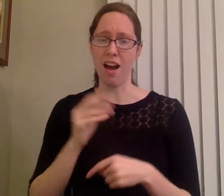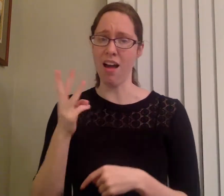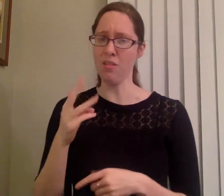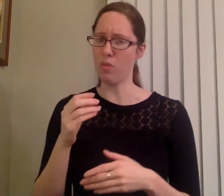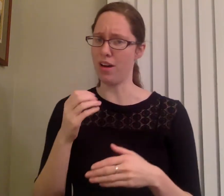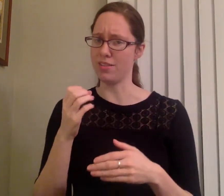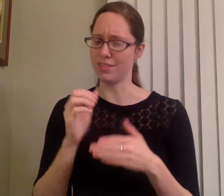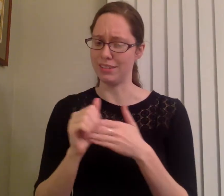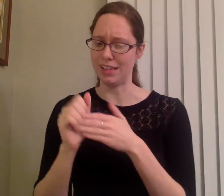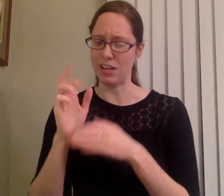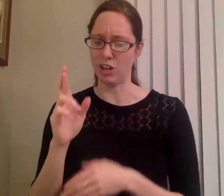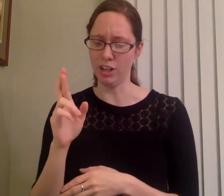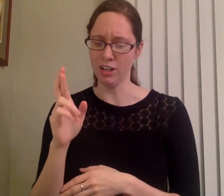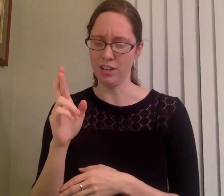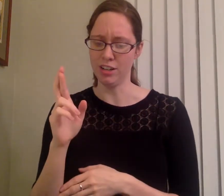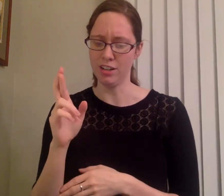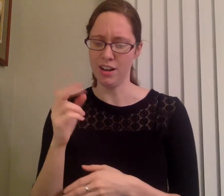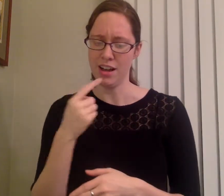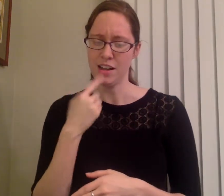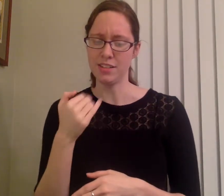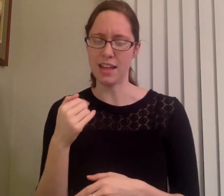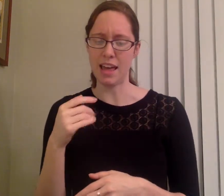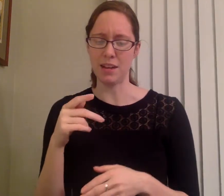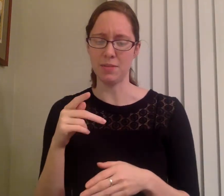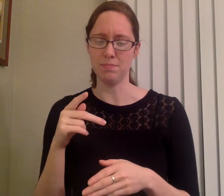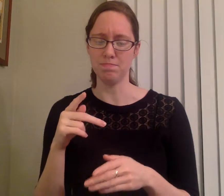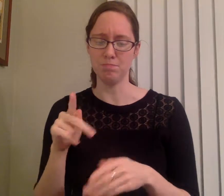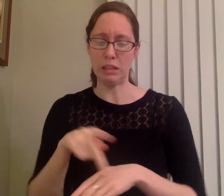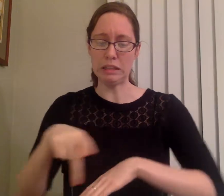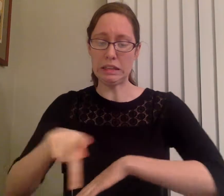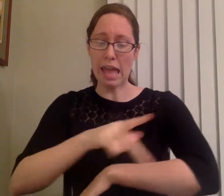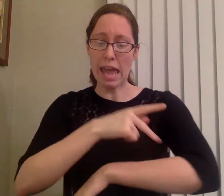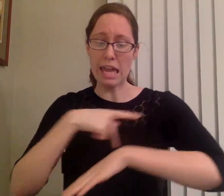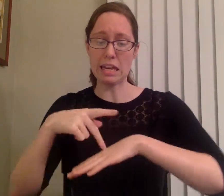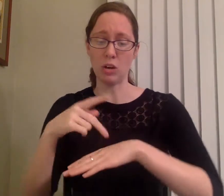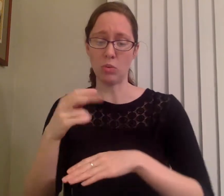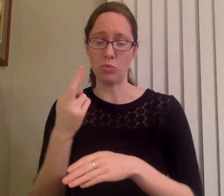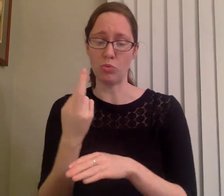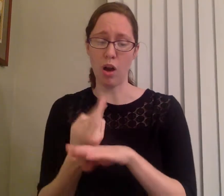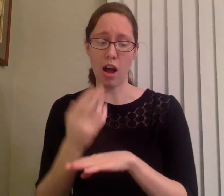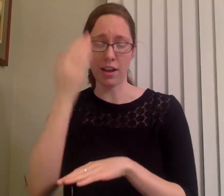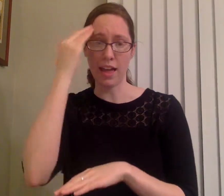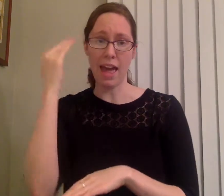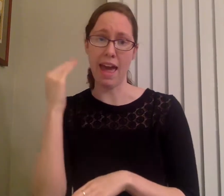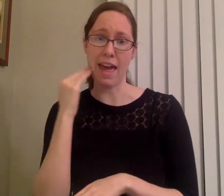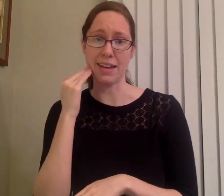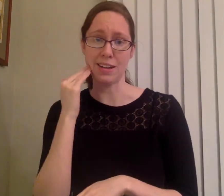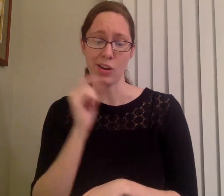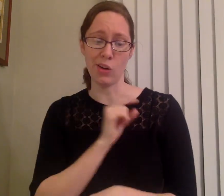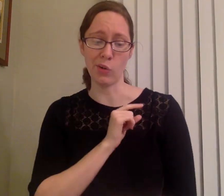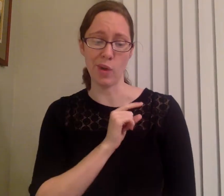I was leader, said plain Rockhead